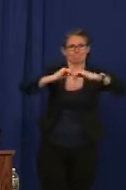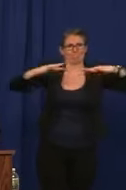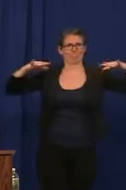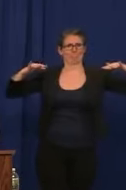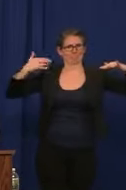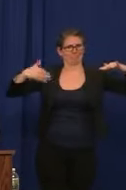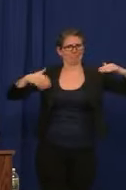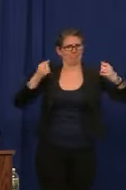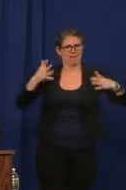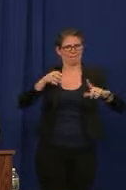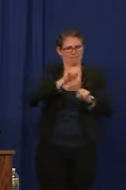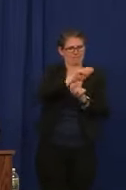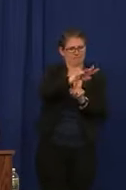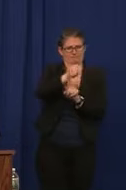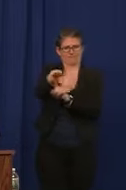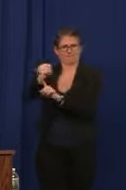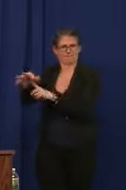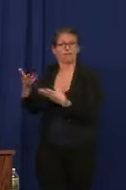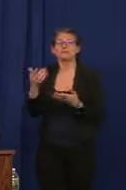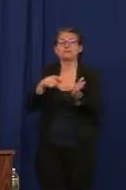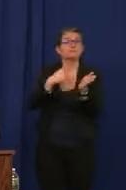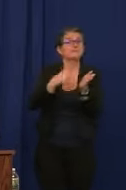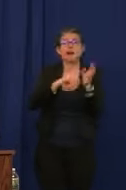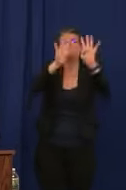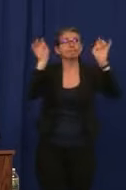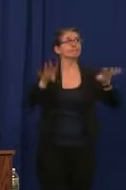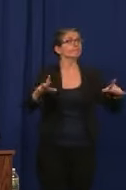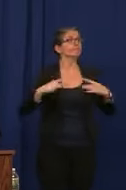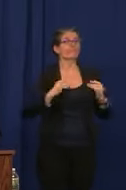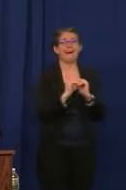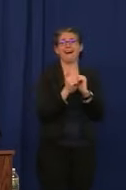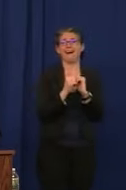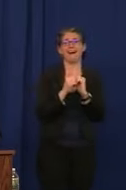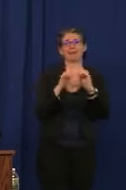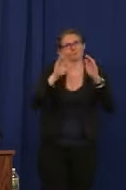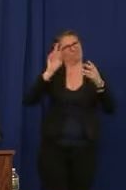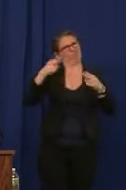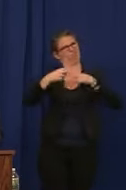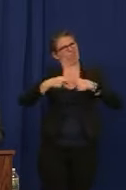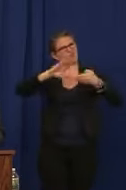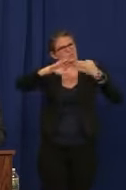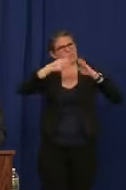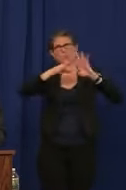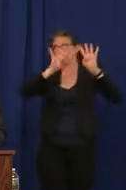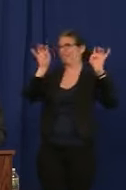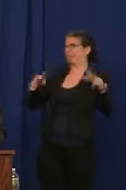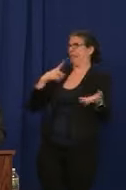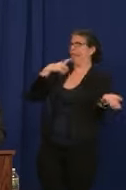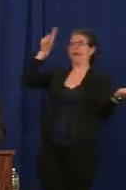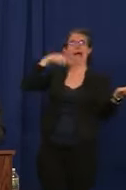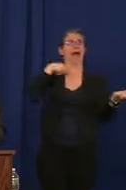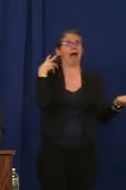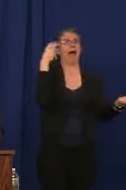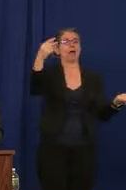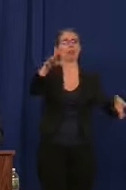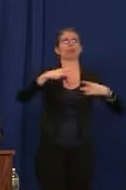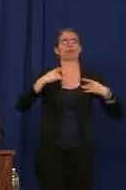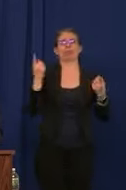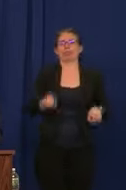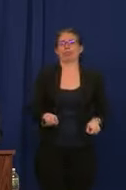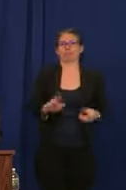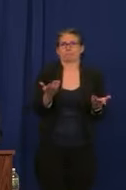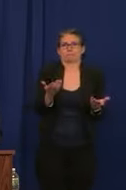really pin down what the first case was and where that person may have acquired it, especially